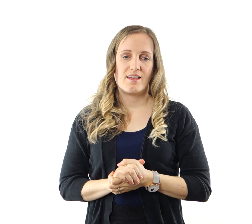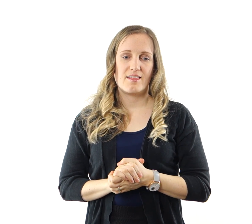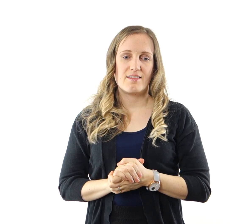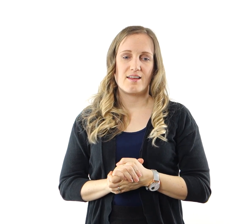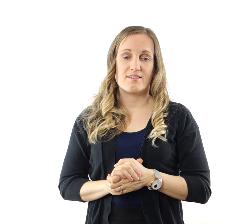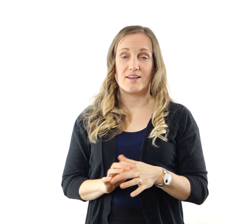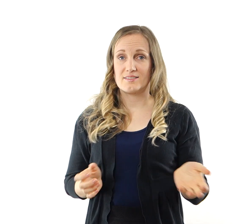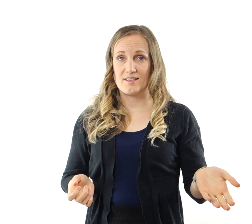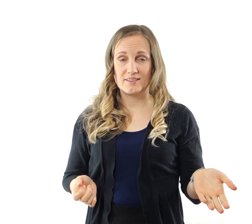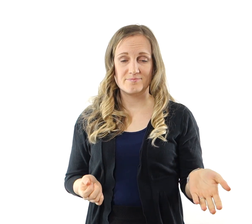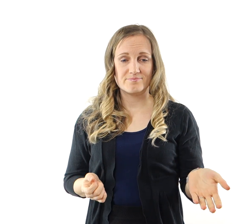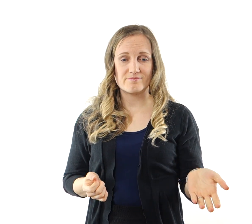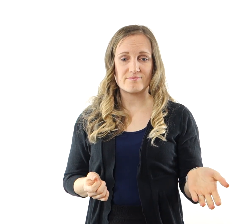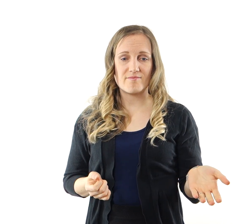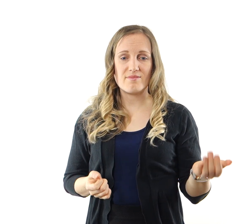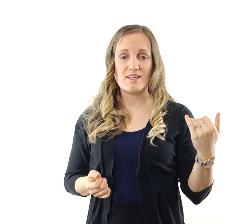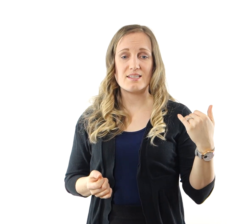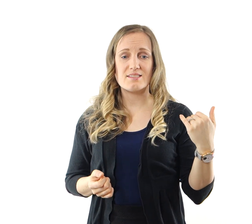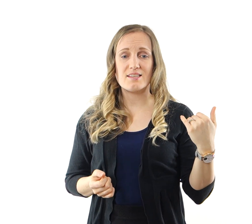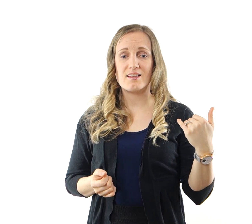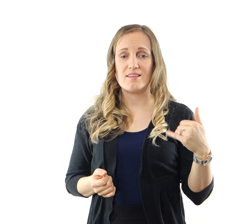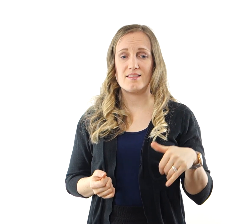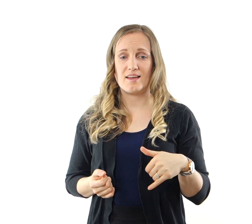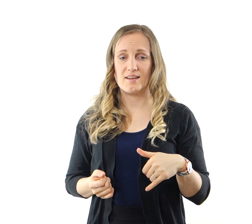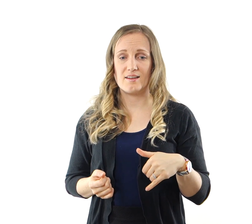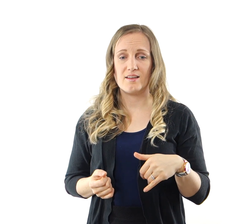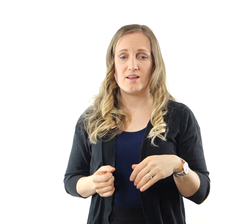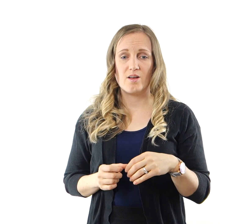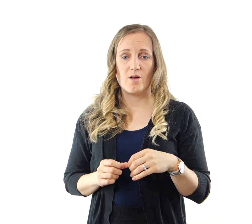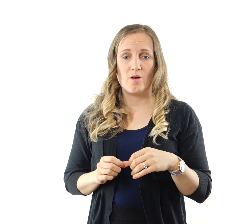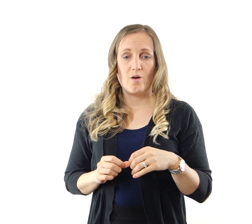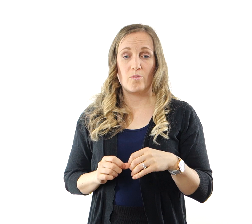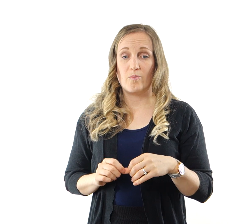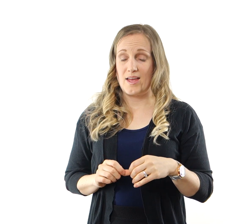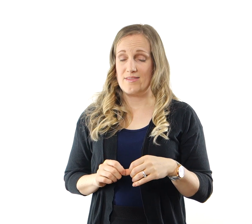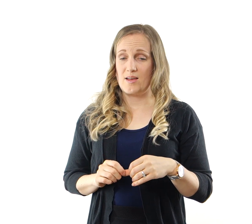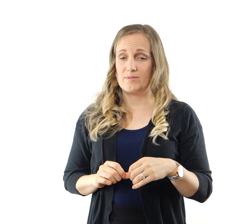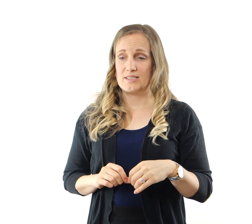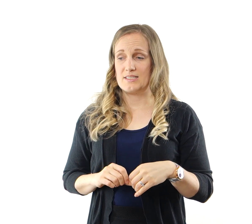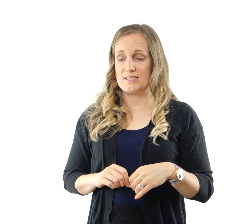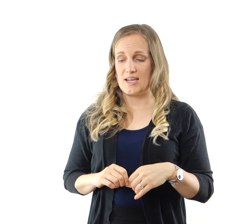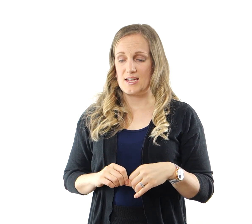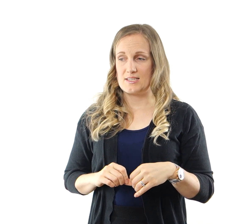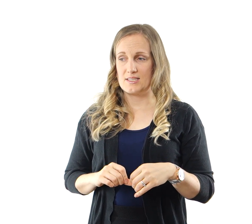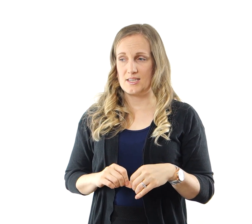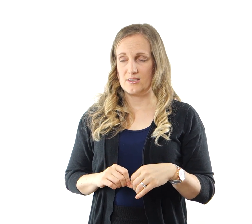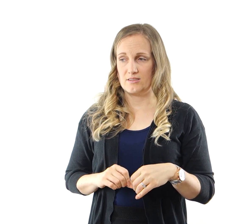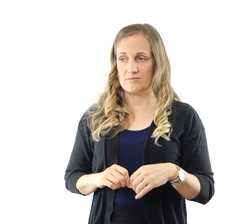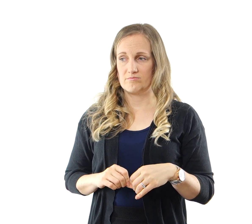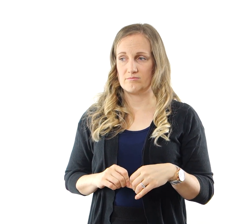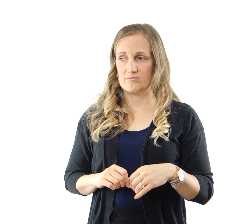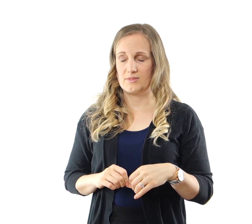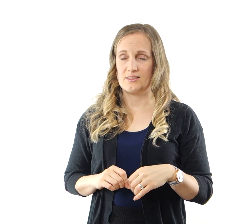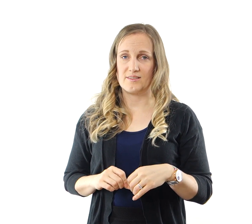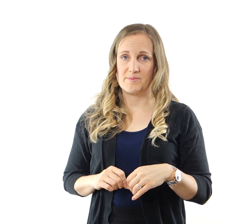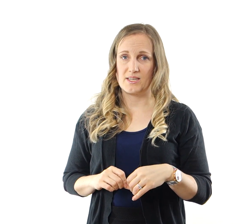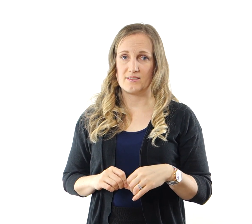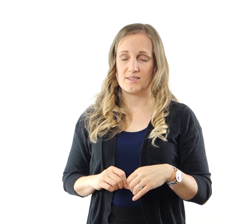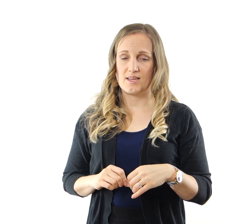And then the next line is, then when that blessed day is here, he'll love me and he'll say.